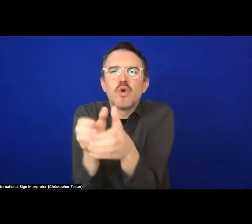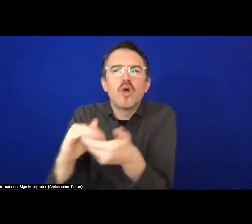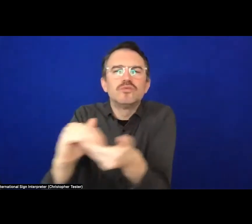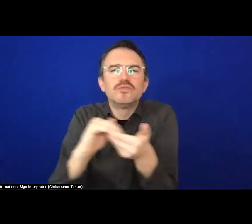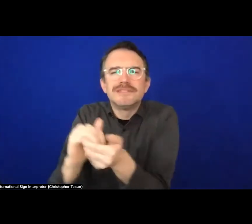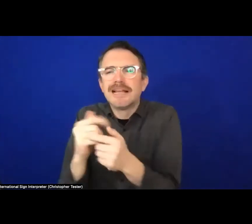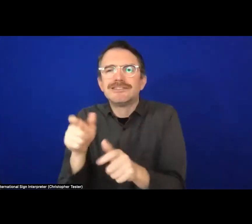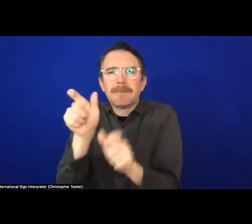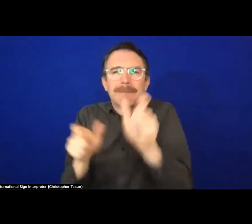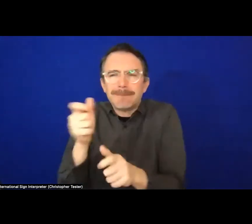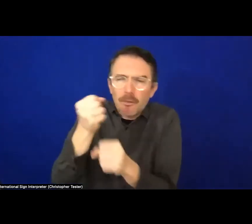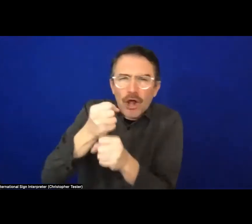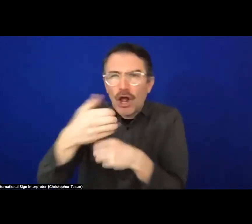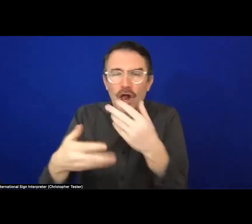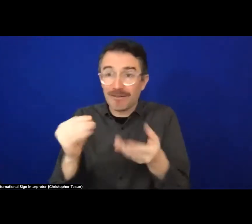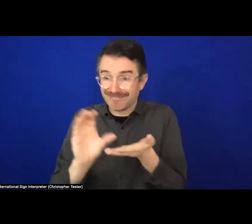proposals,